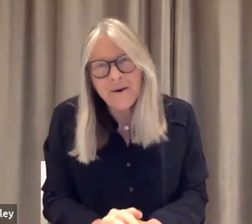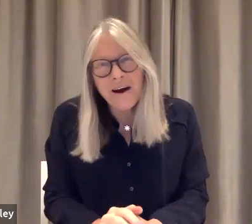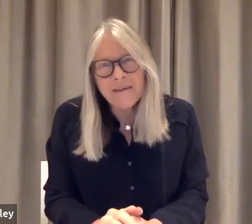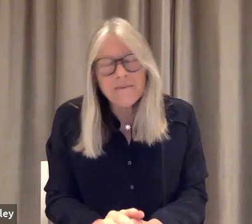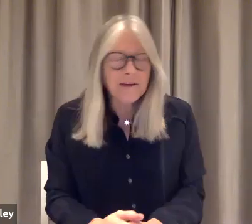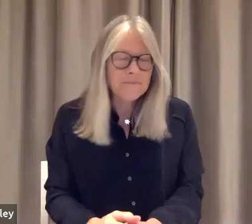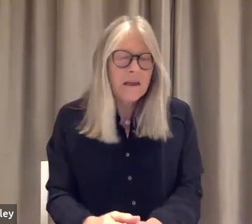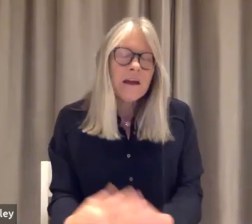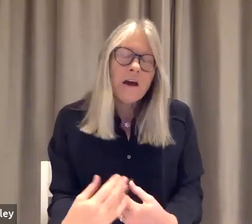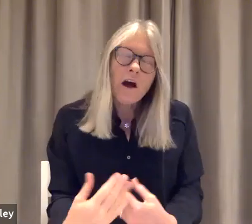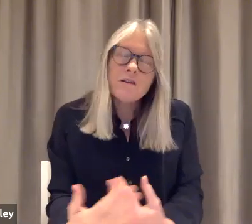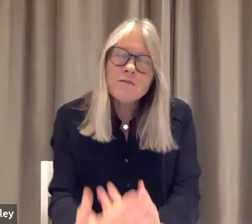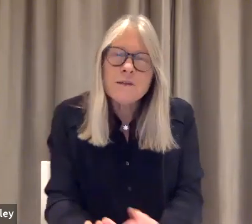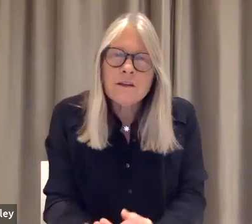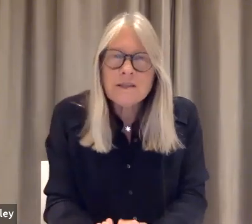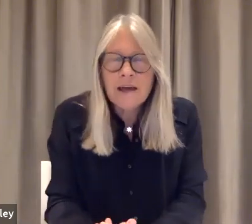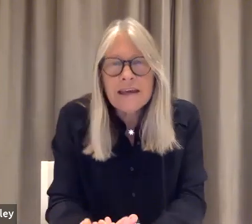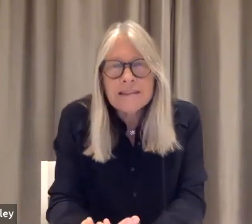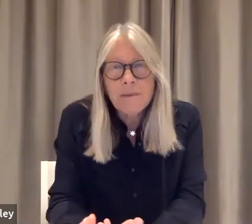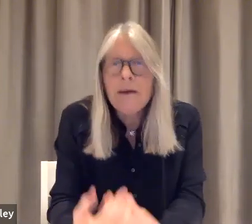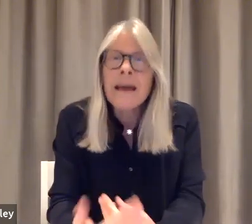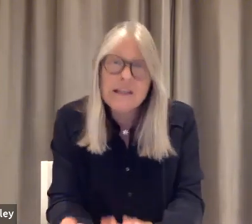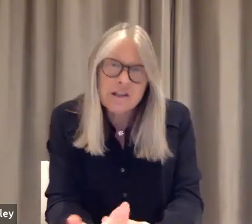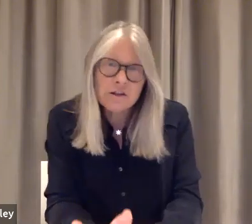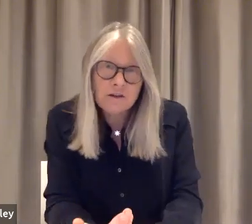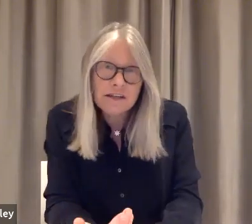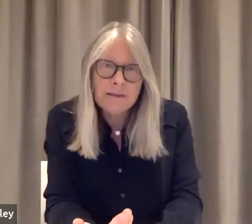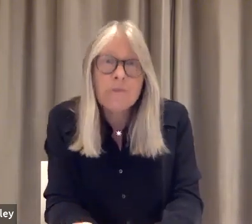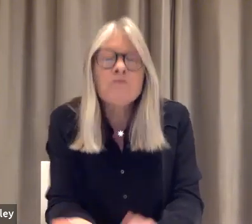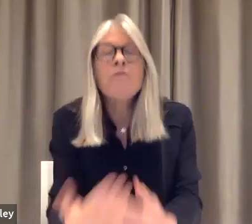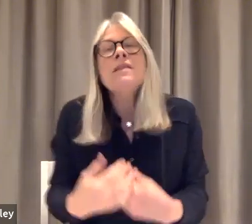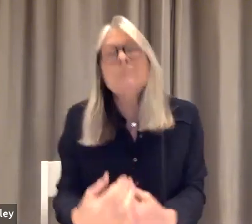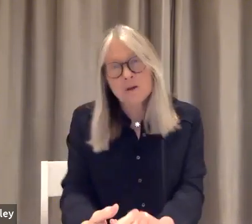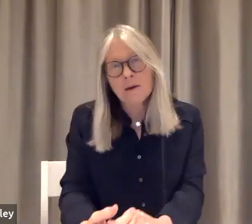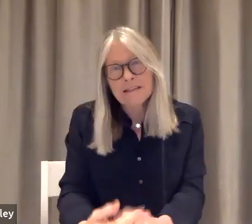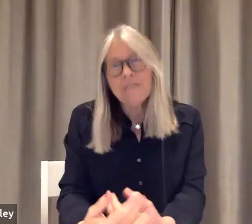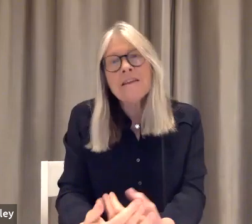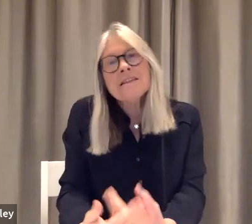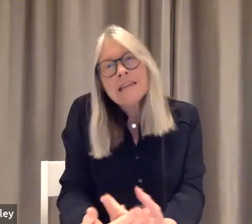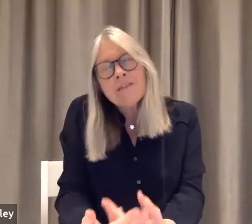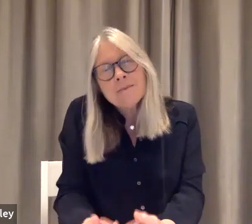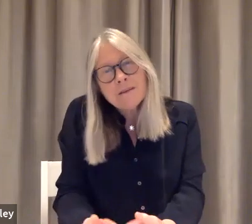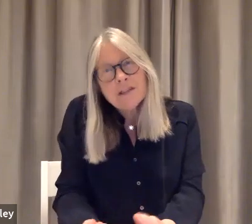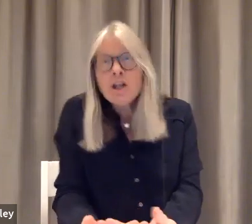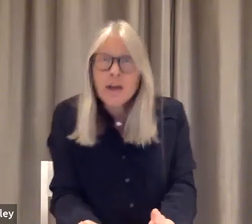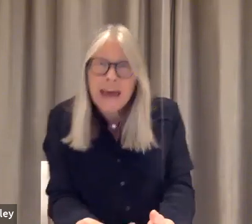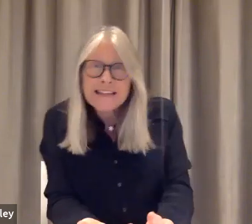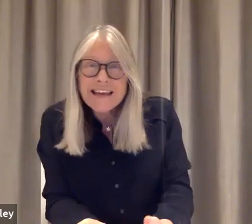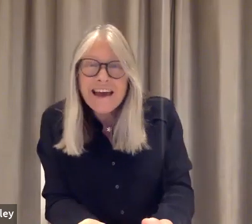work. A lot of what we're doing with signing is about engaging children, is about drawing them to us, giving them something to look at,